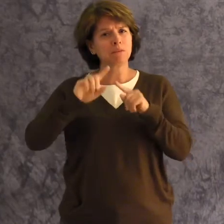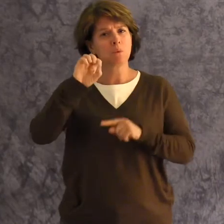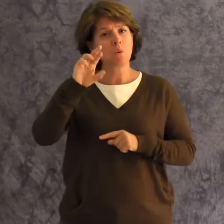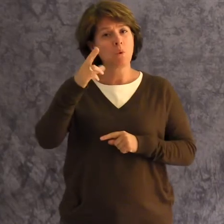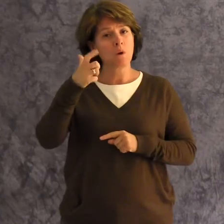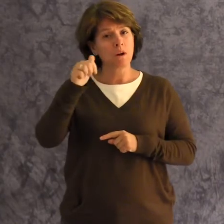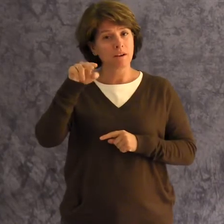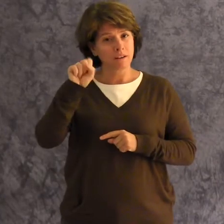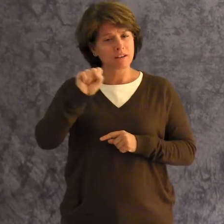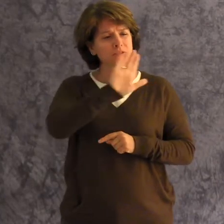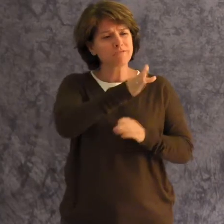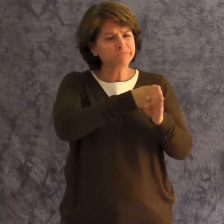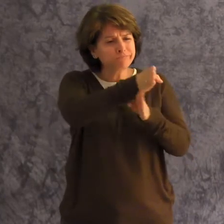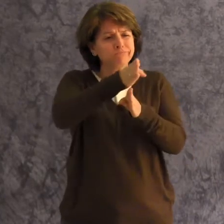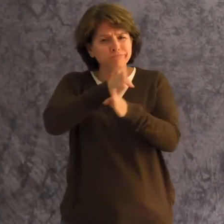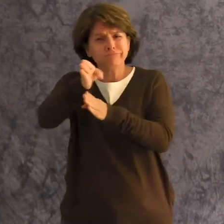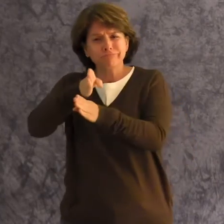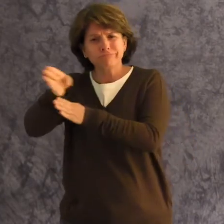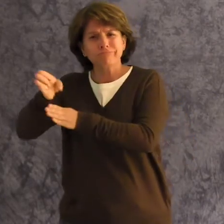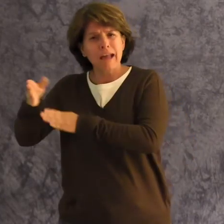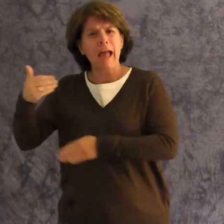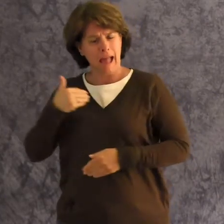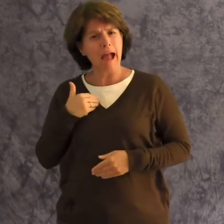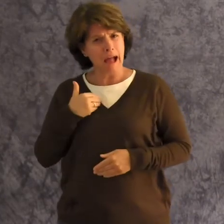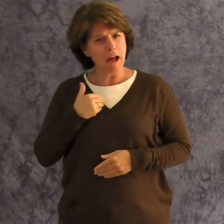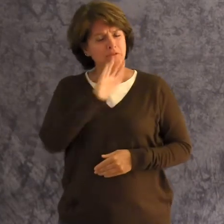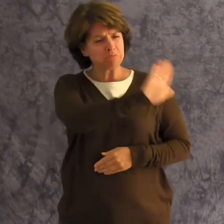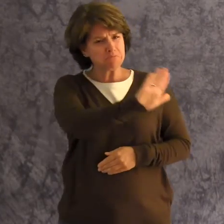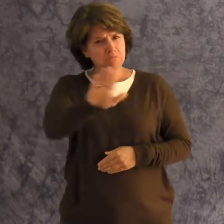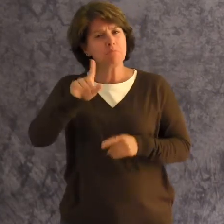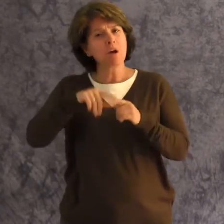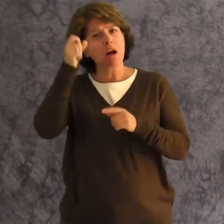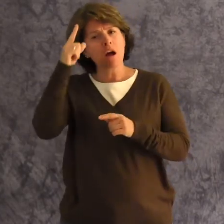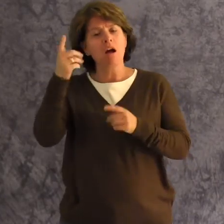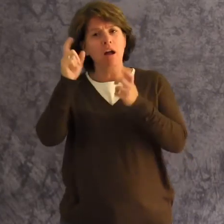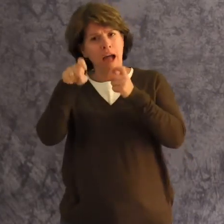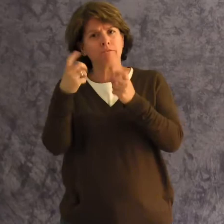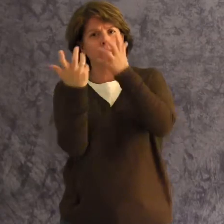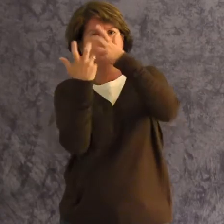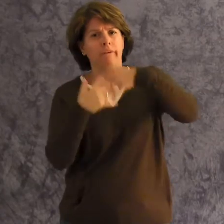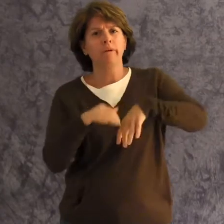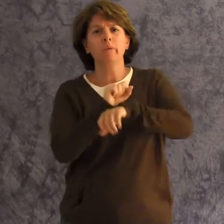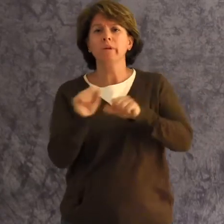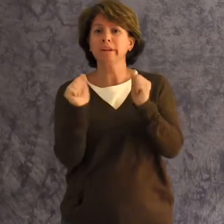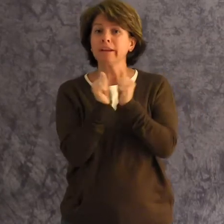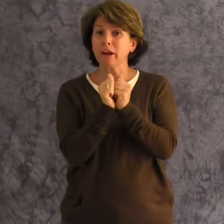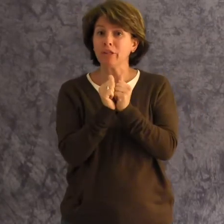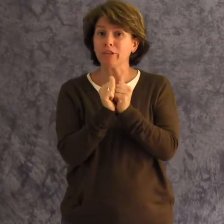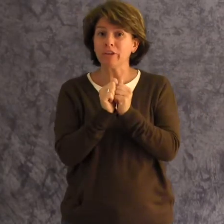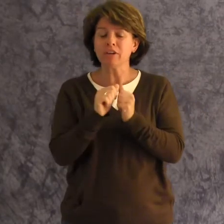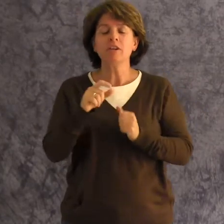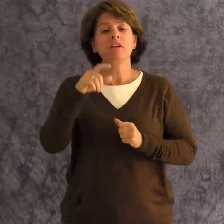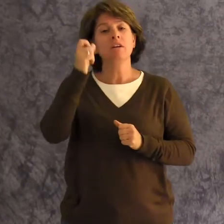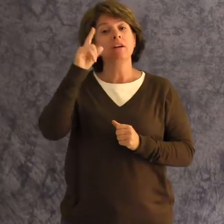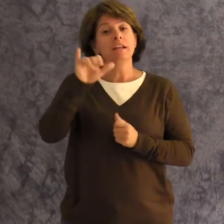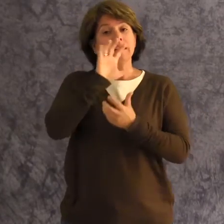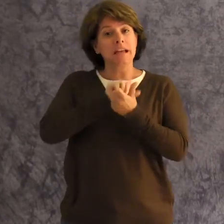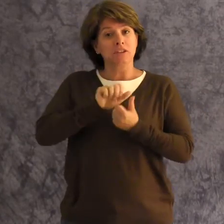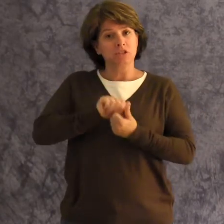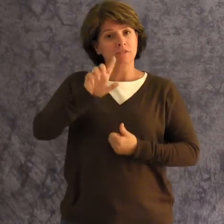it also works in collaboration with every other organ system. The digestive system has 4 primary functions. First of